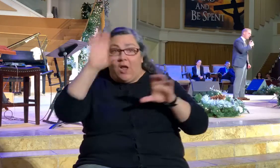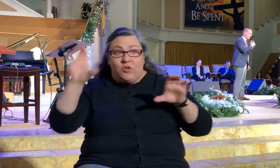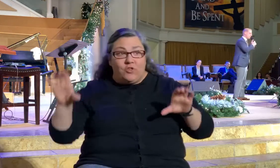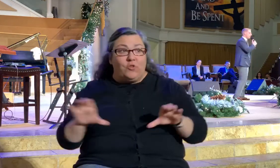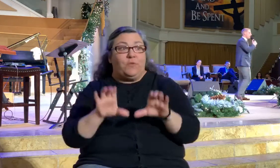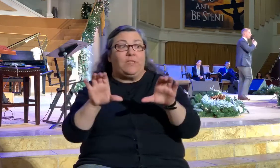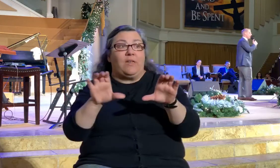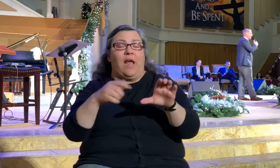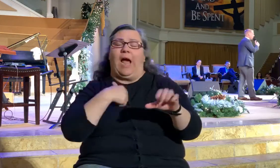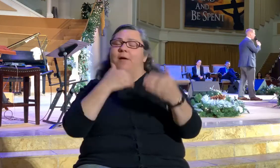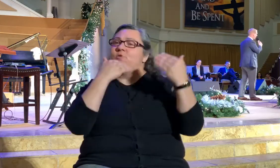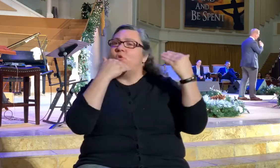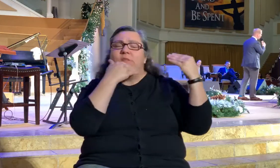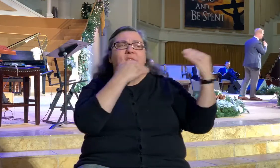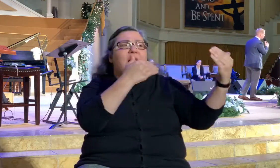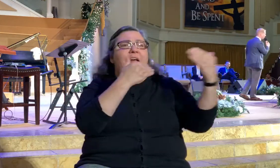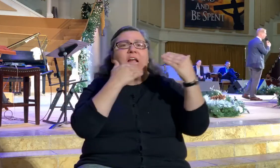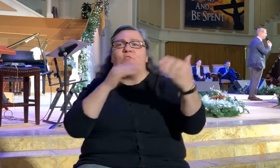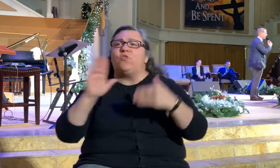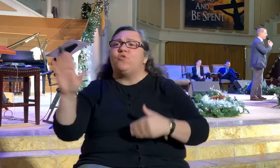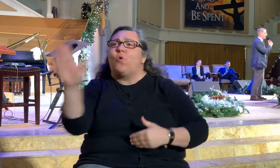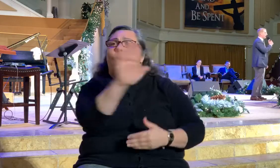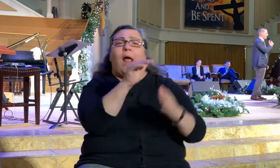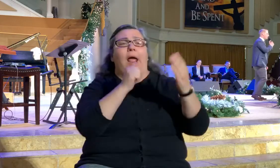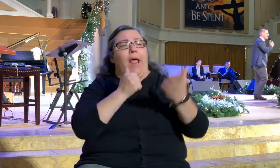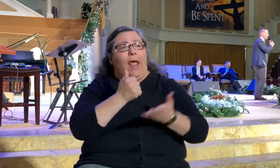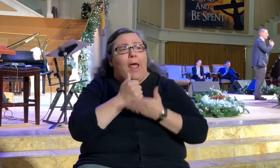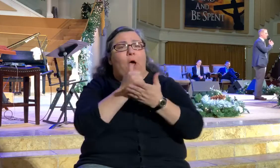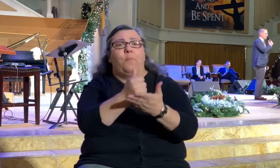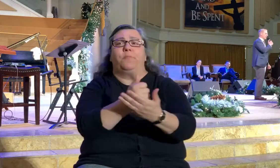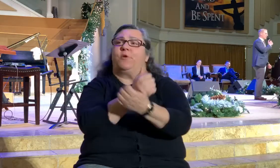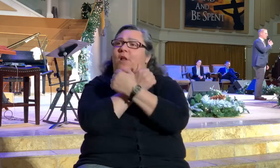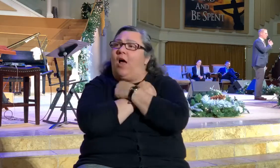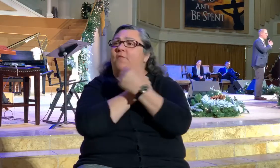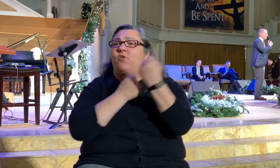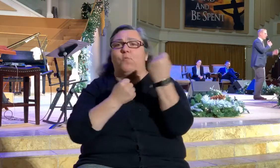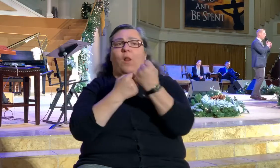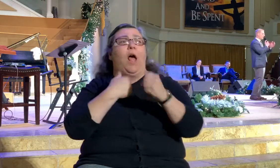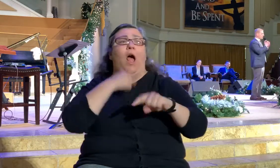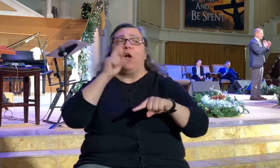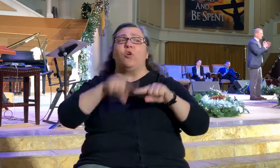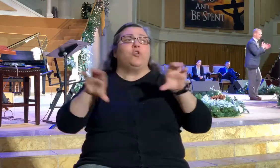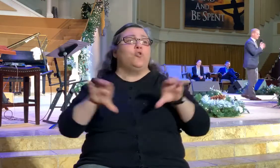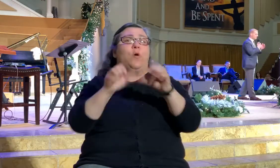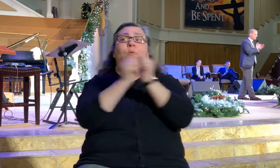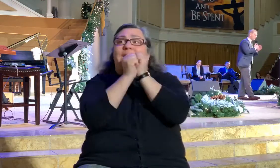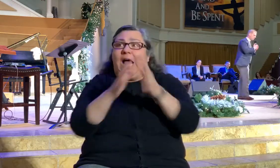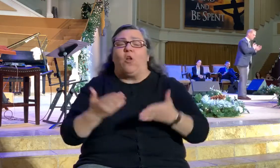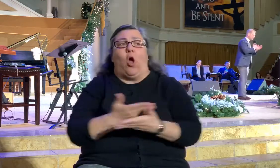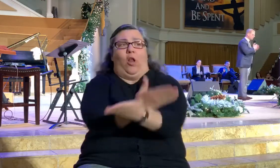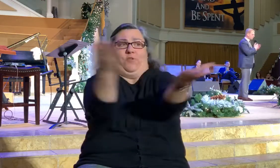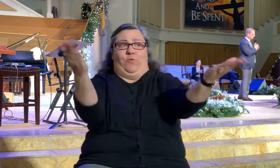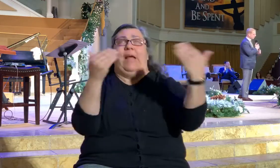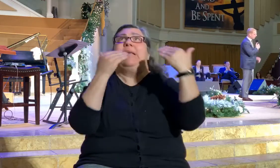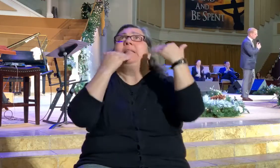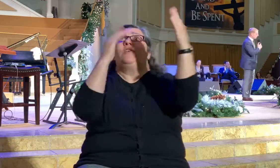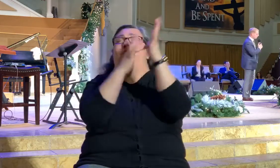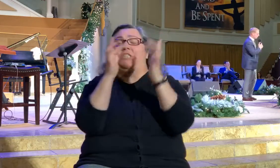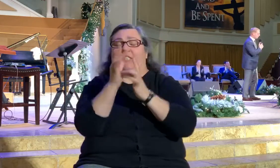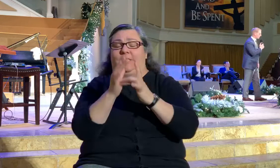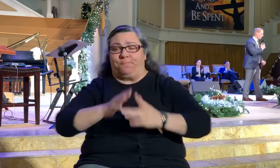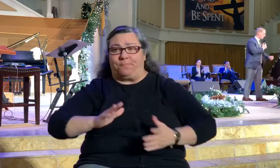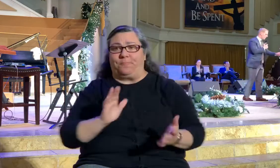I'm thankful for your help, your love, your support, and I couldn't be done without you guys, so thank you, Jesus.